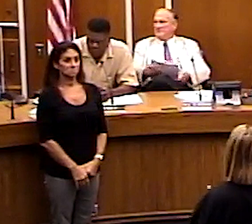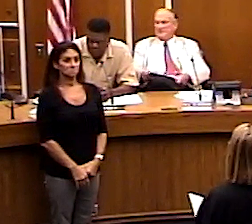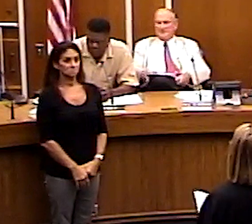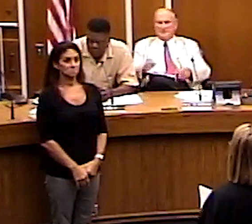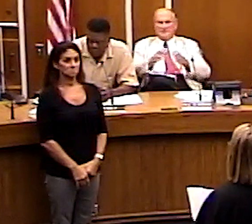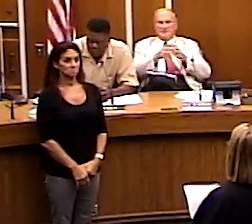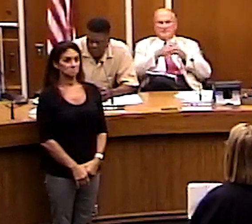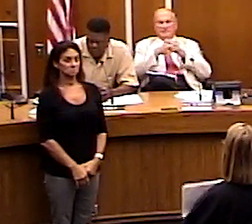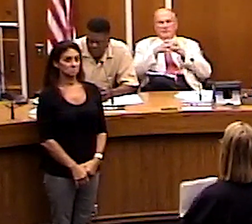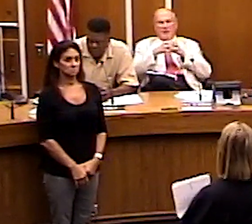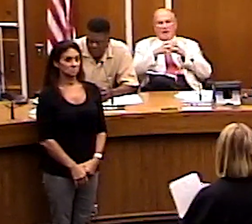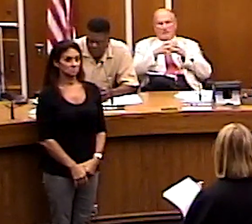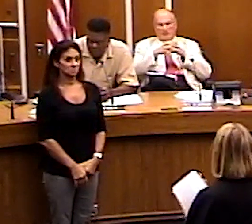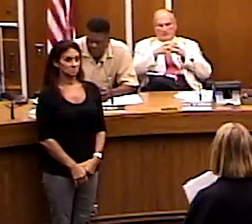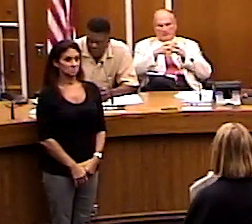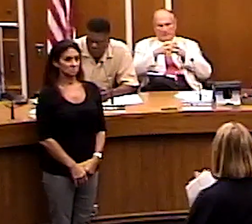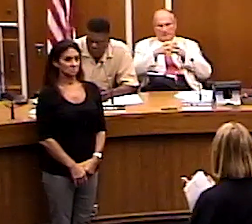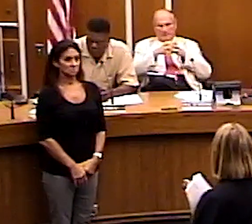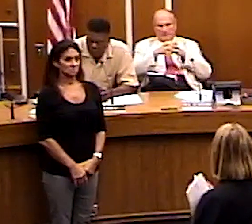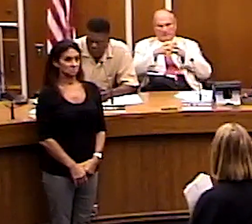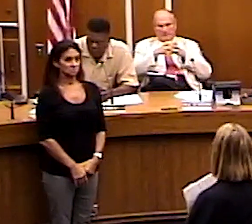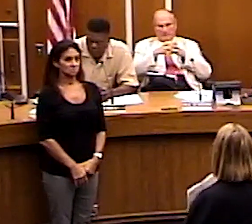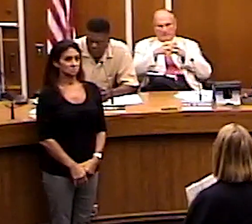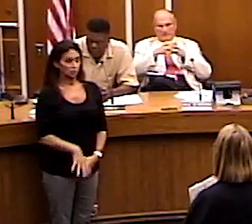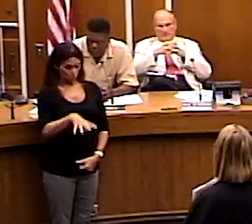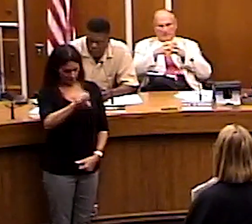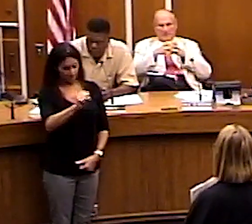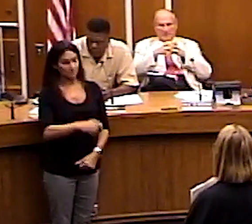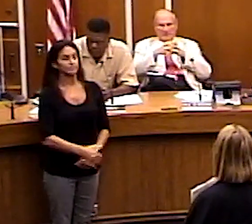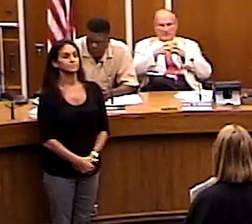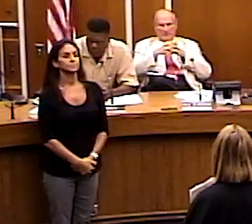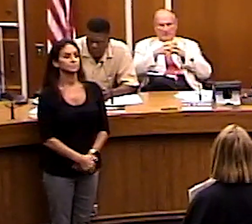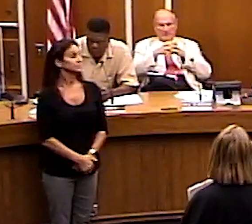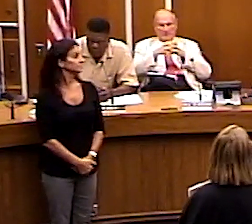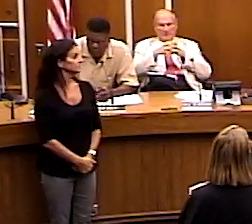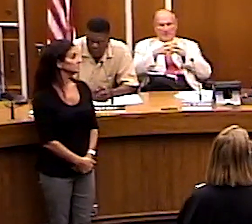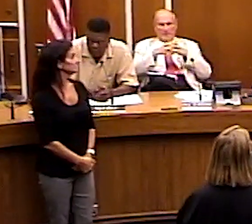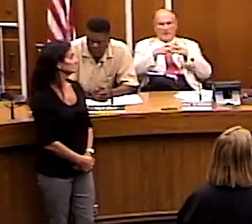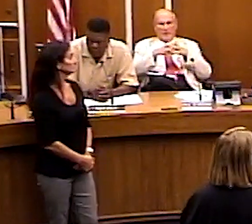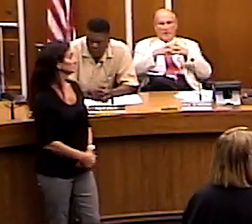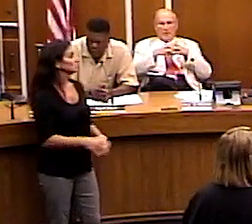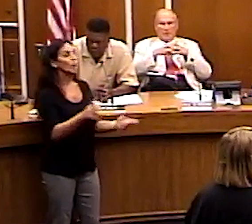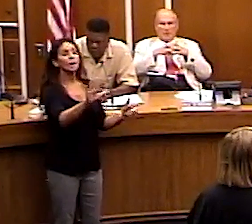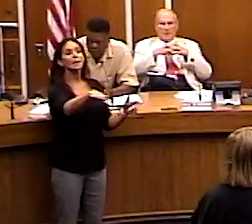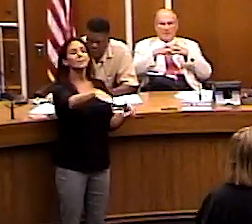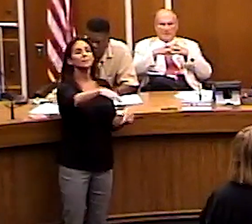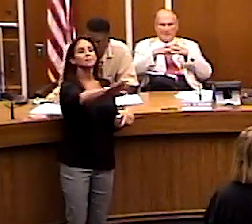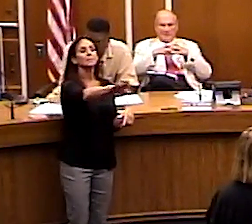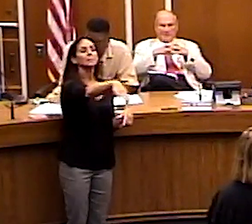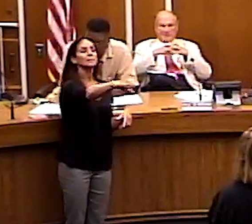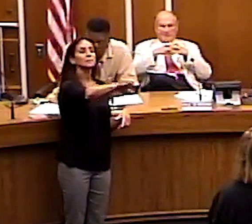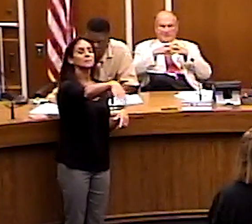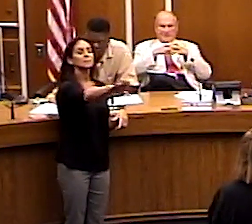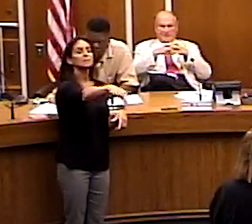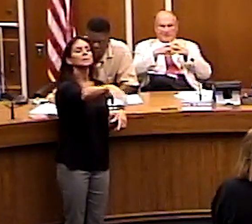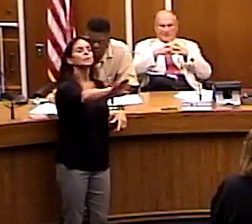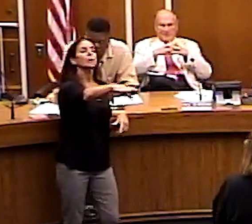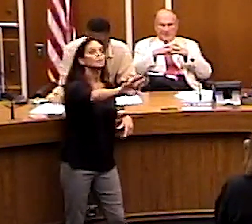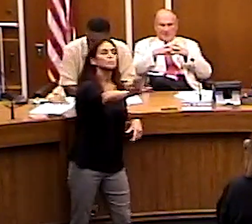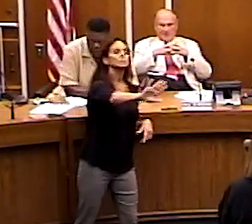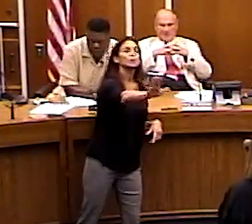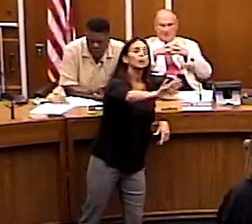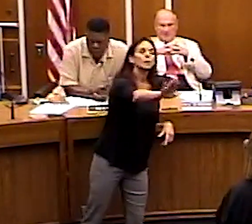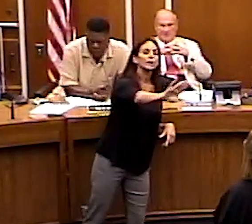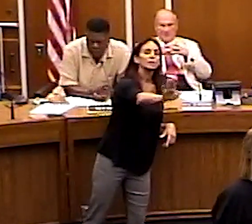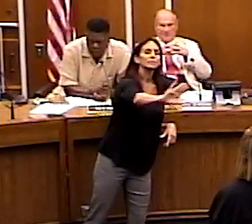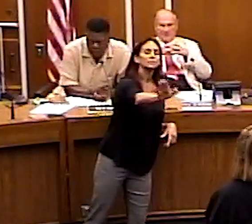You want me to give an address from this town? Correct. Where she lives. No, where she lives. Where does she live? And where do you actually live? I don't live